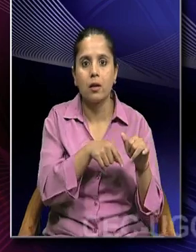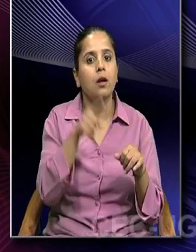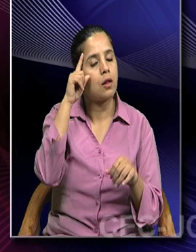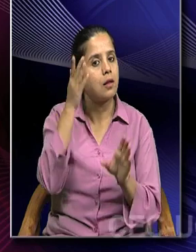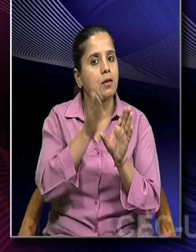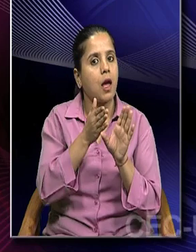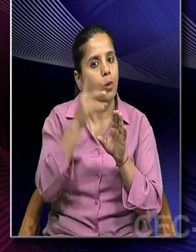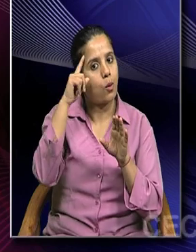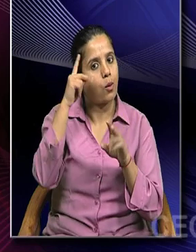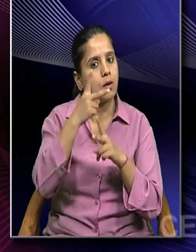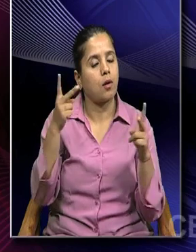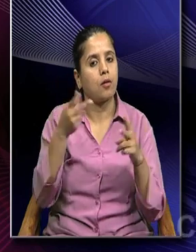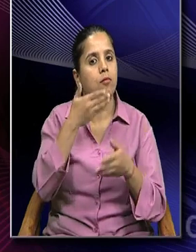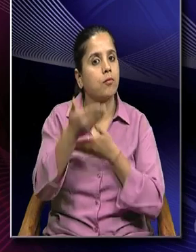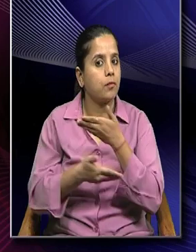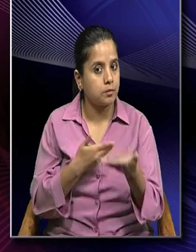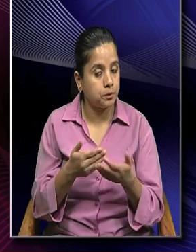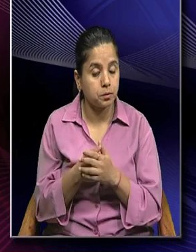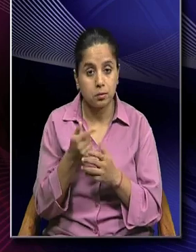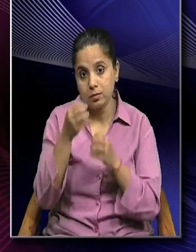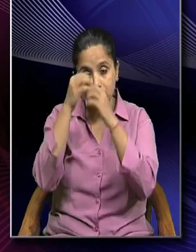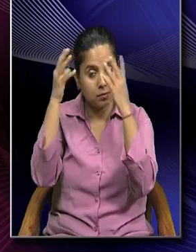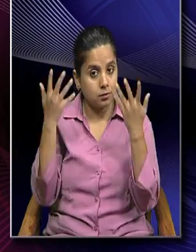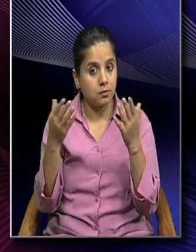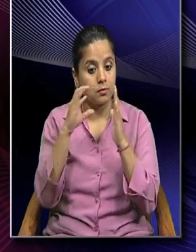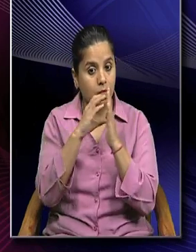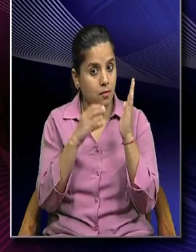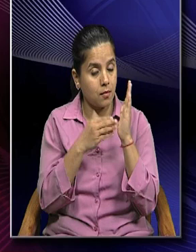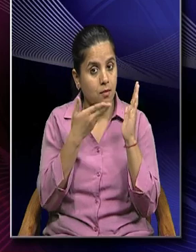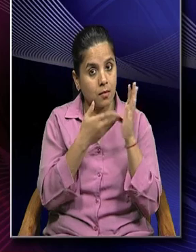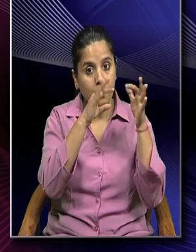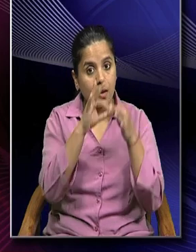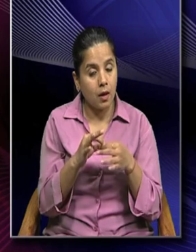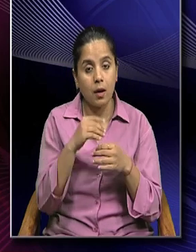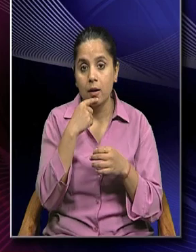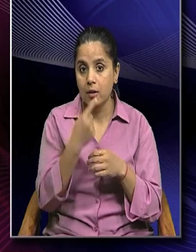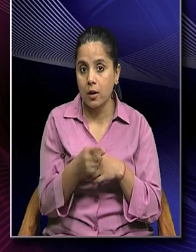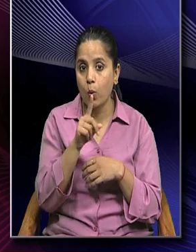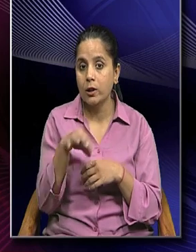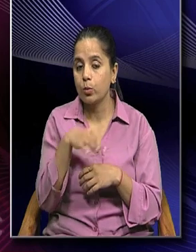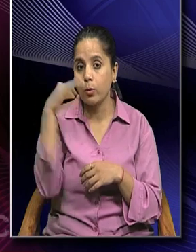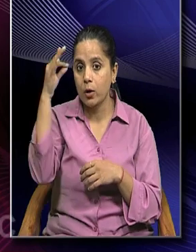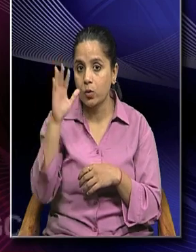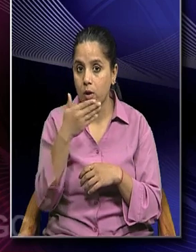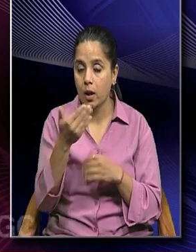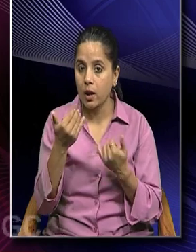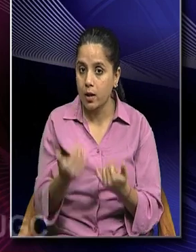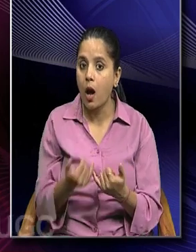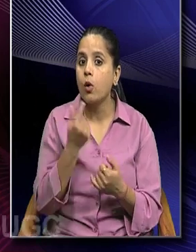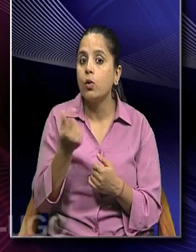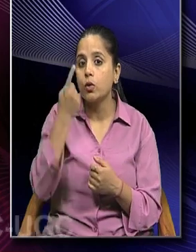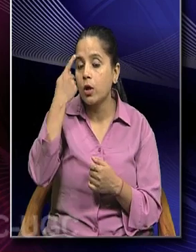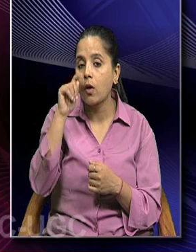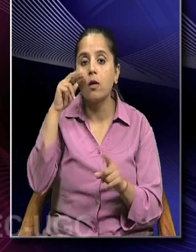psychotherapist. So imagine the text which is regarded as one of the spiritual texts is now being used from